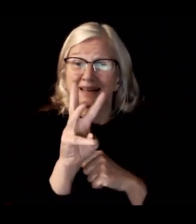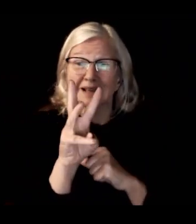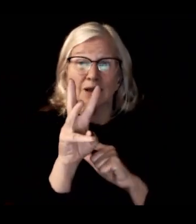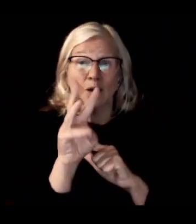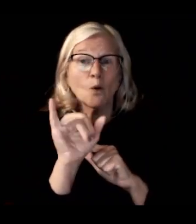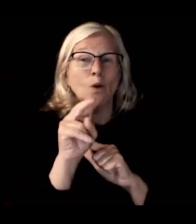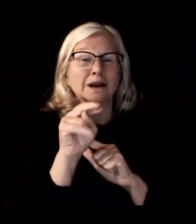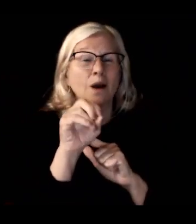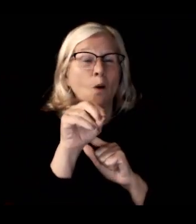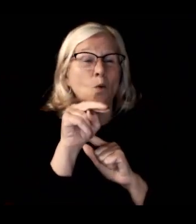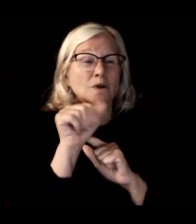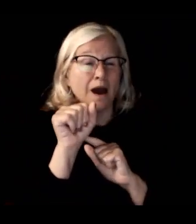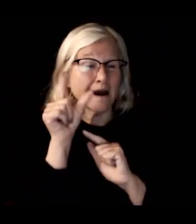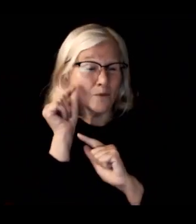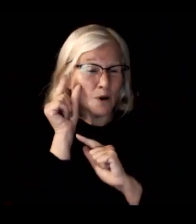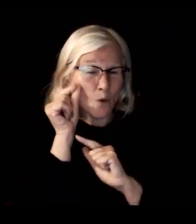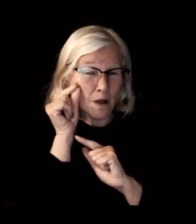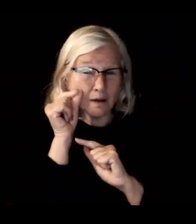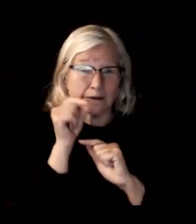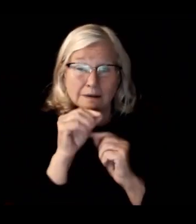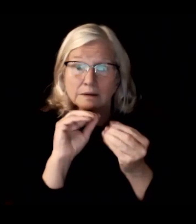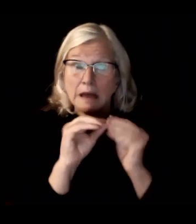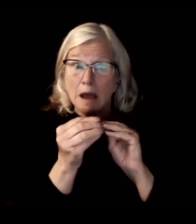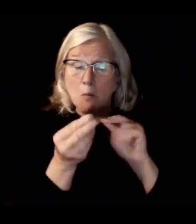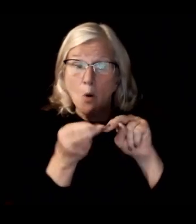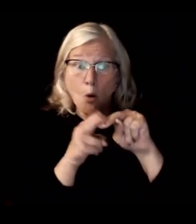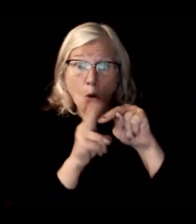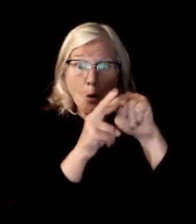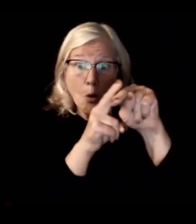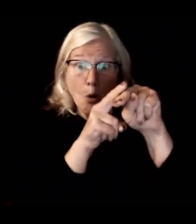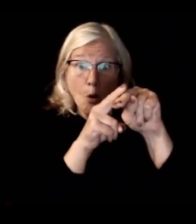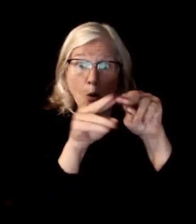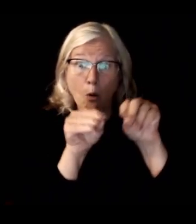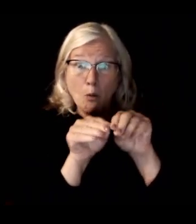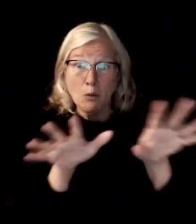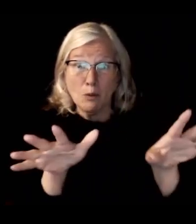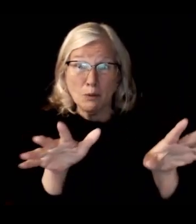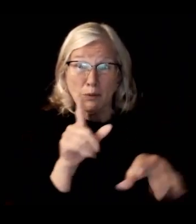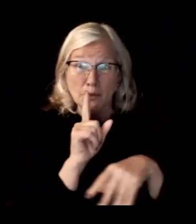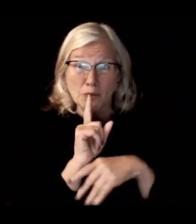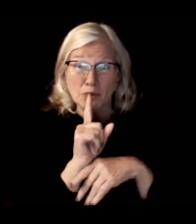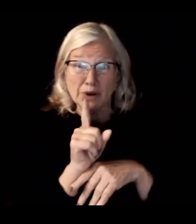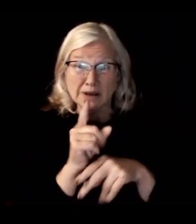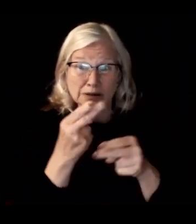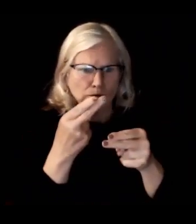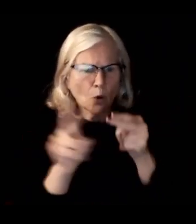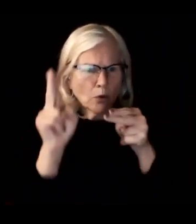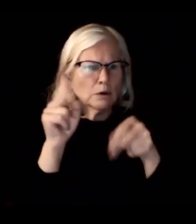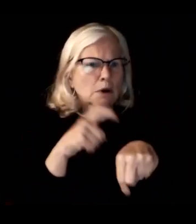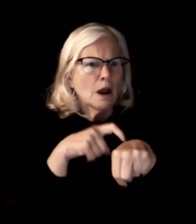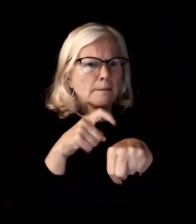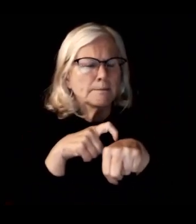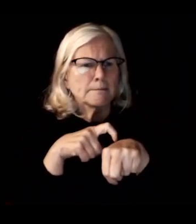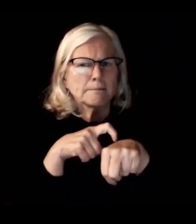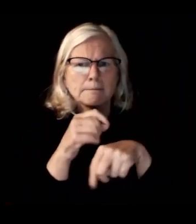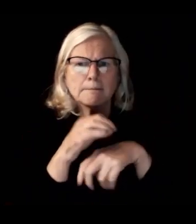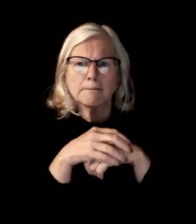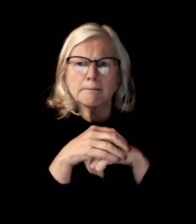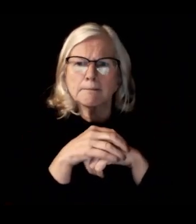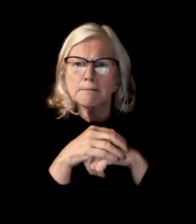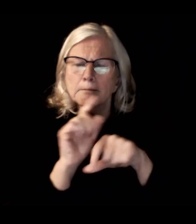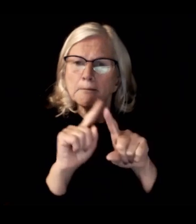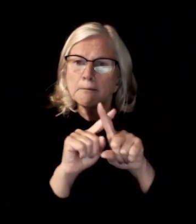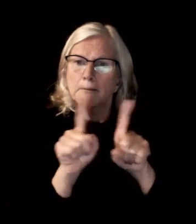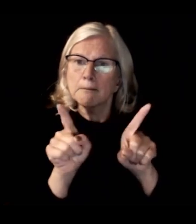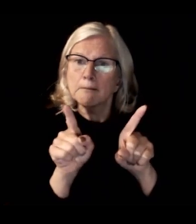an explosion of cases in a short amount of time. But our turnaround continues to be within a day.